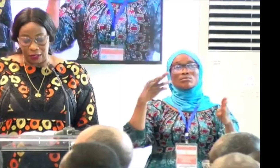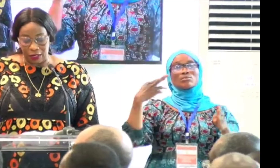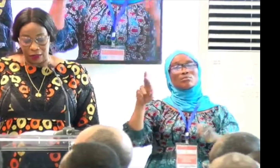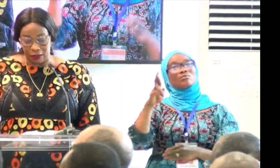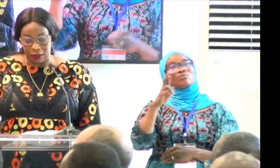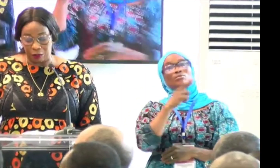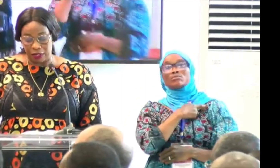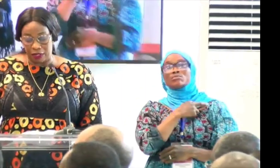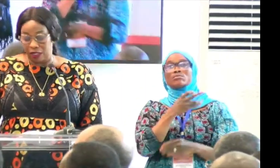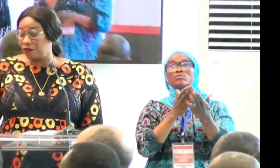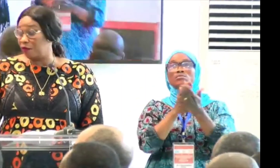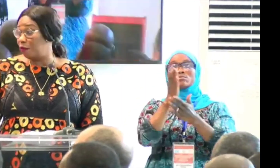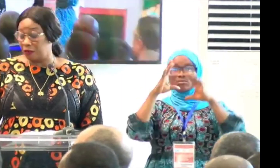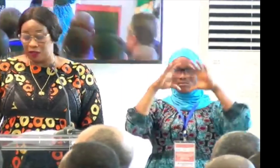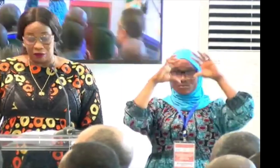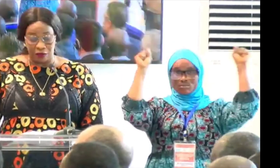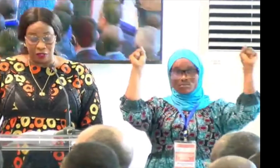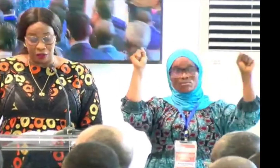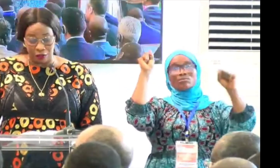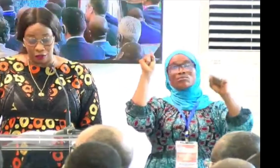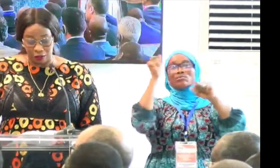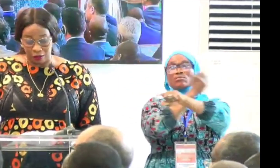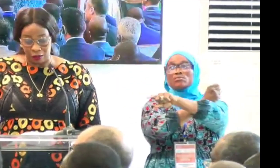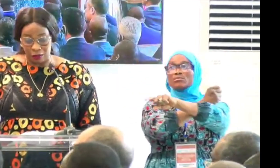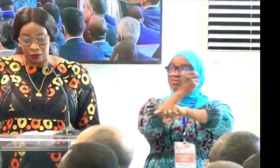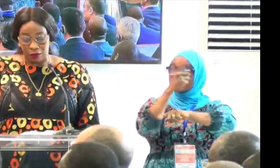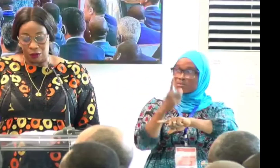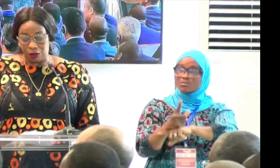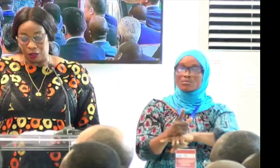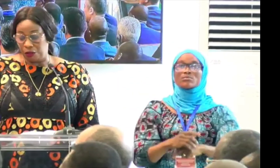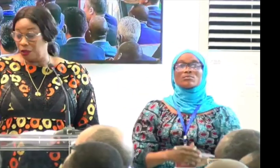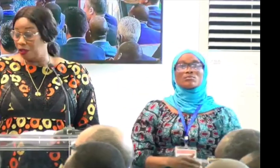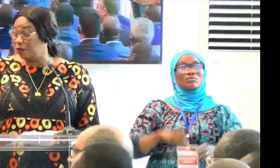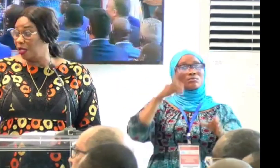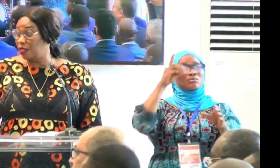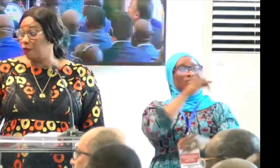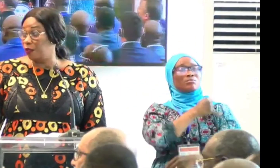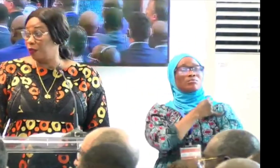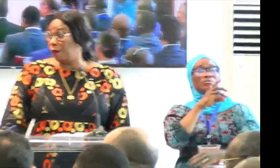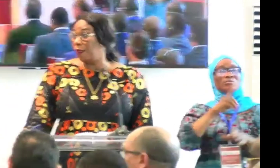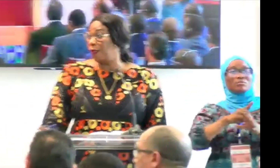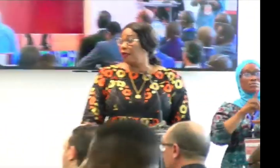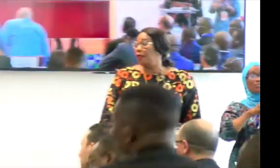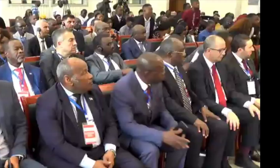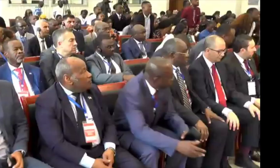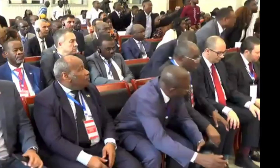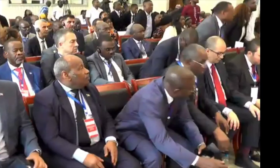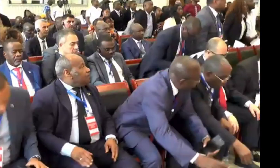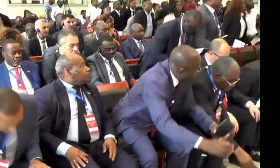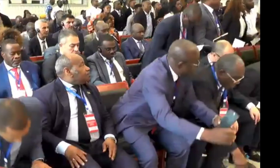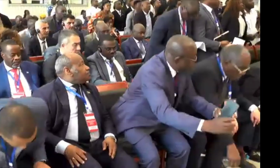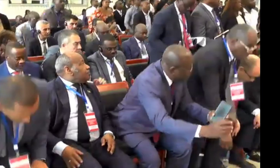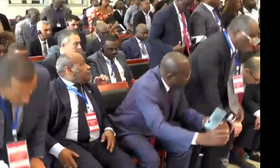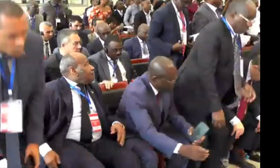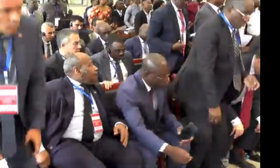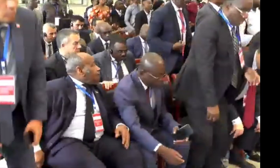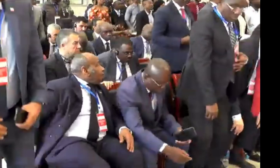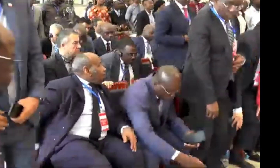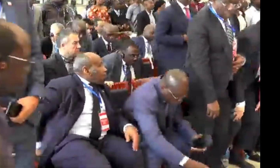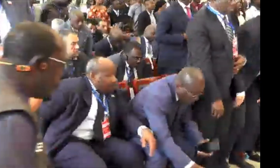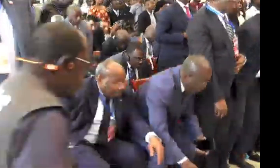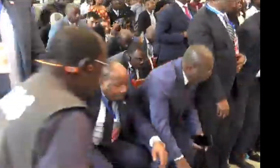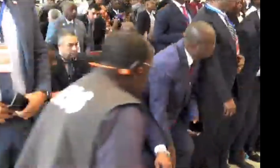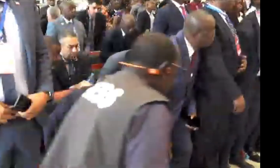His Excellency, the President of the Republic of Sierra Leone, Dr. Julius Maada Bio, and I'm honored